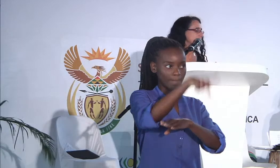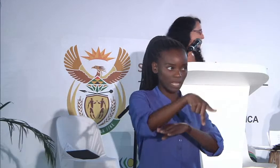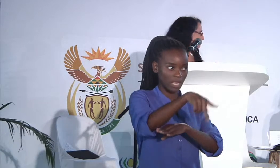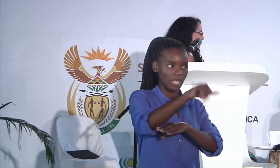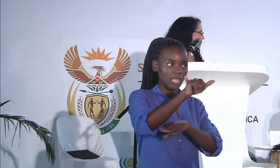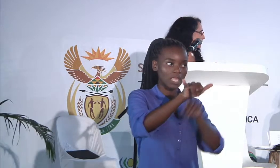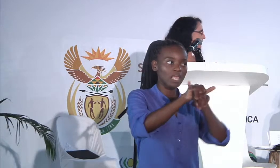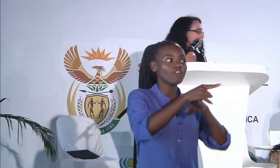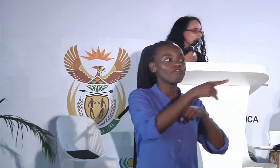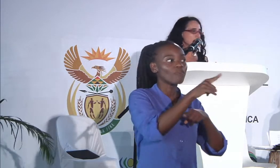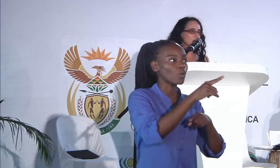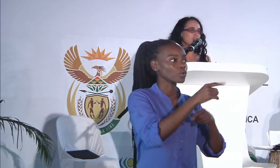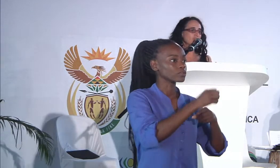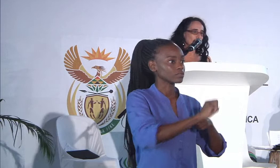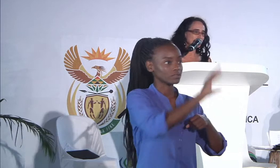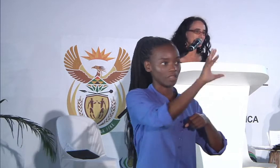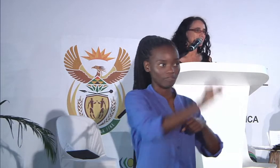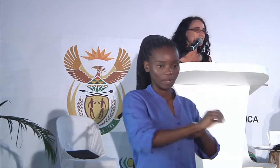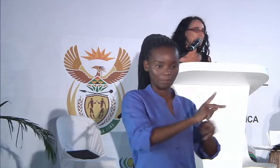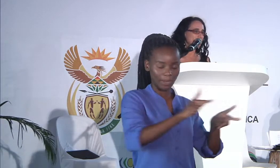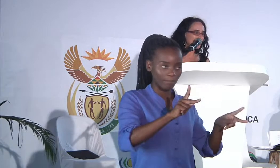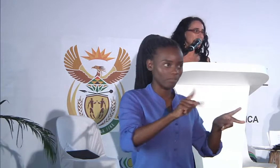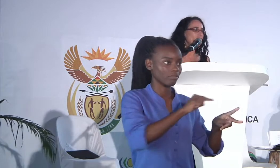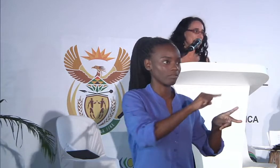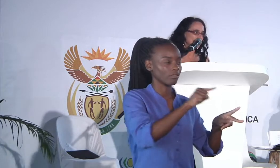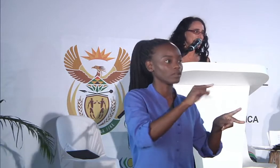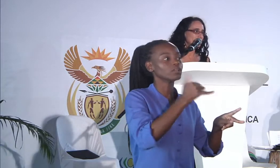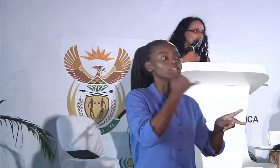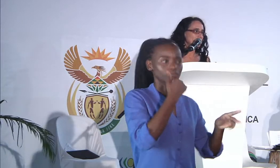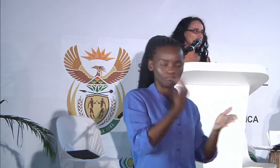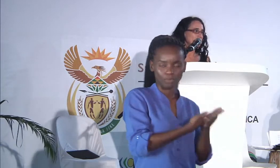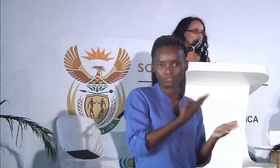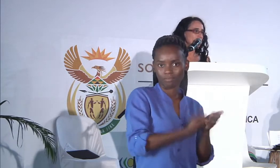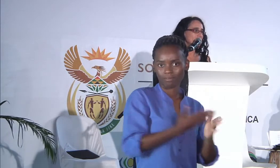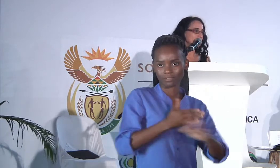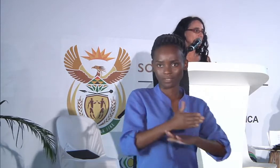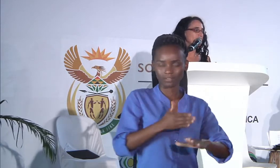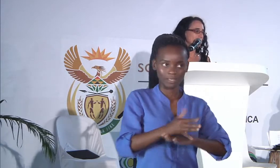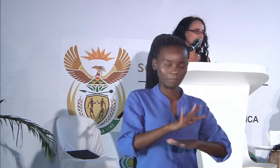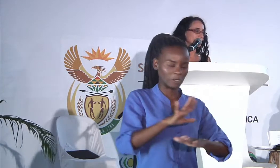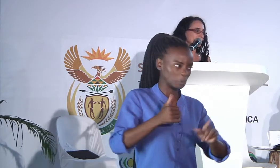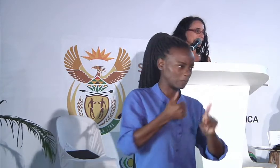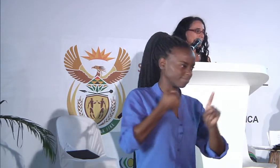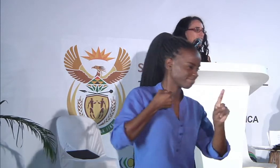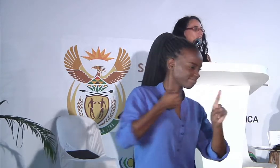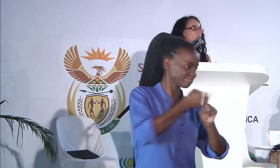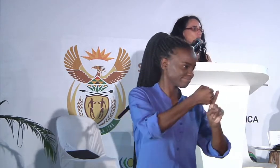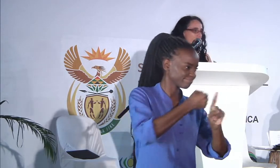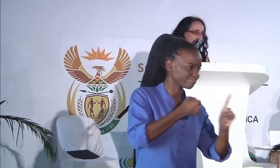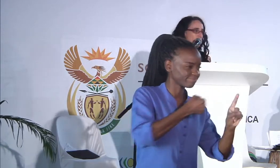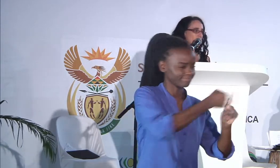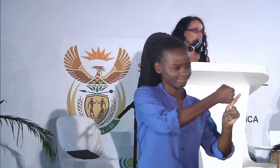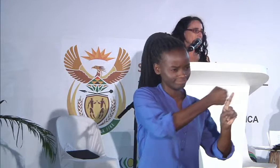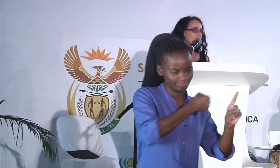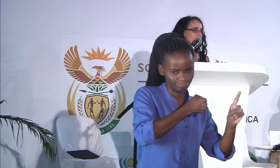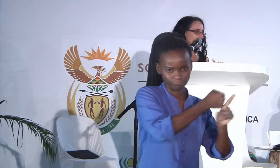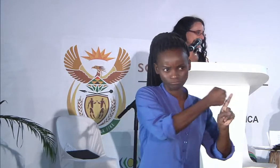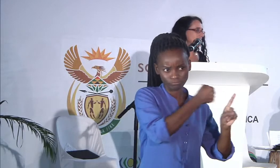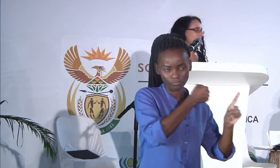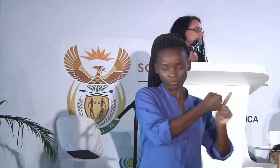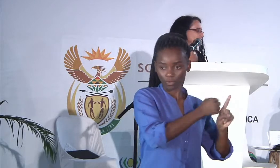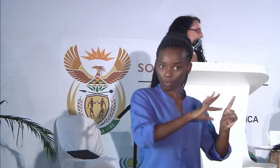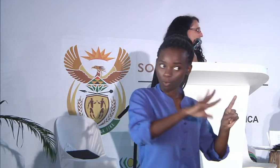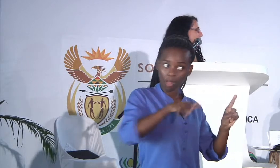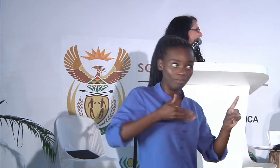dream. But we fought really hard to make this a reality with everybody that is